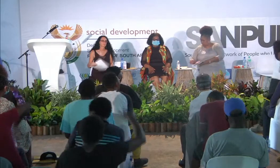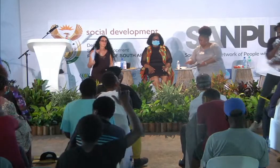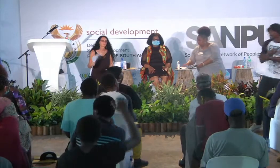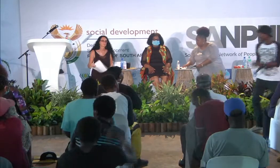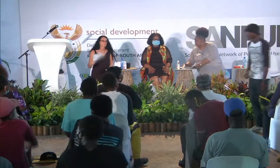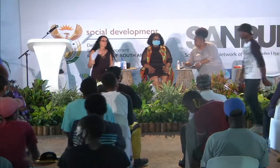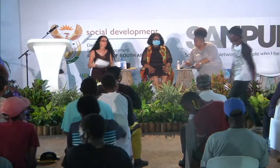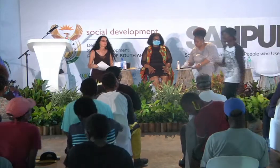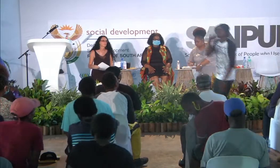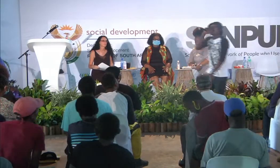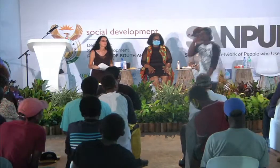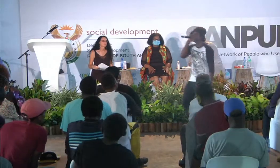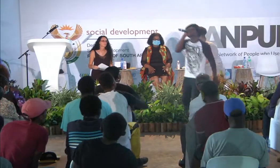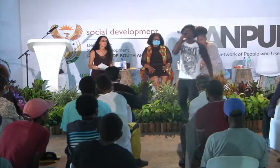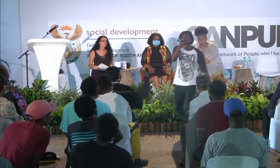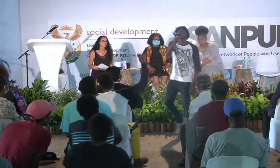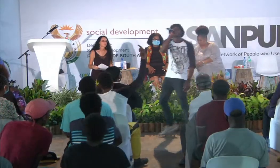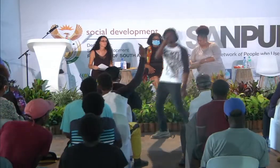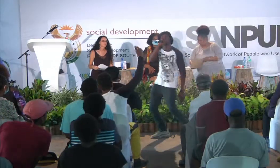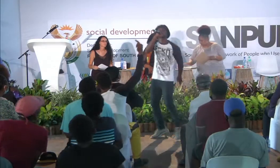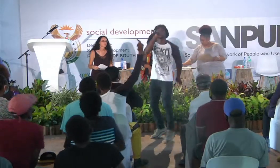grace. Amazing